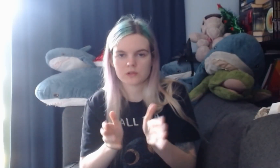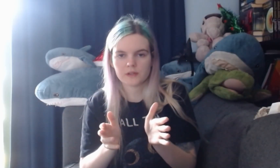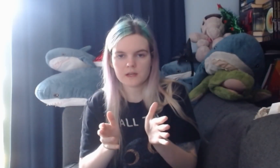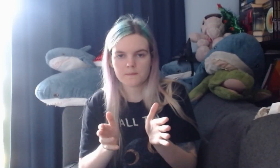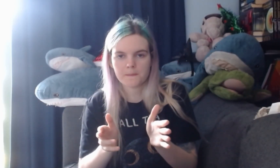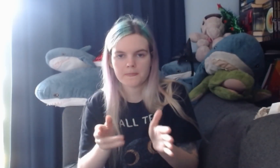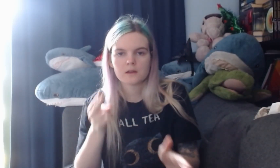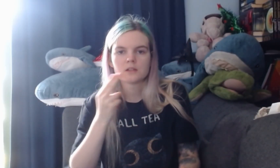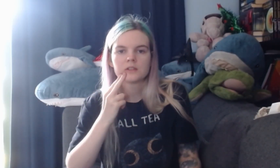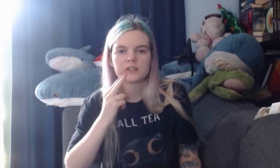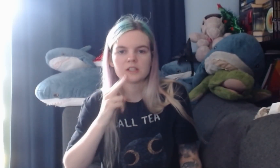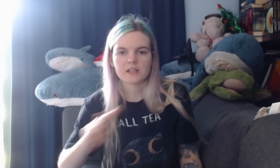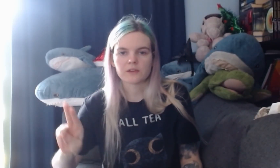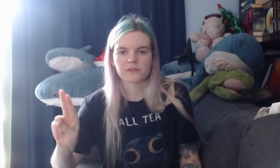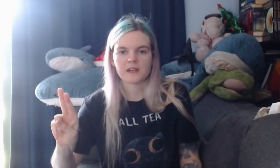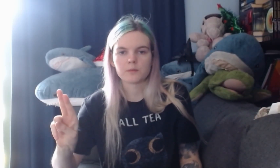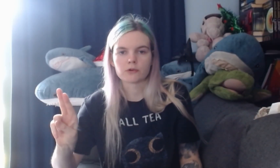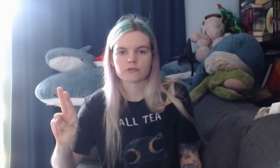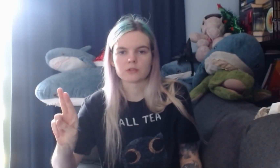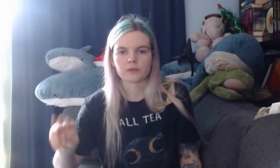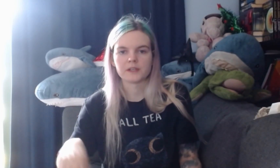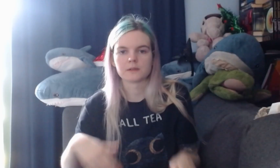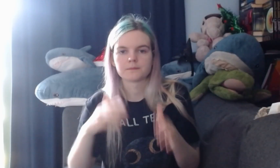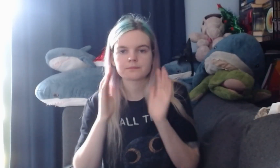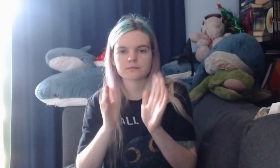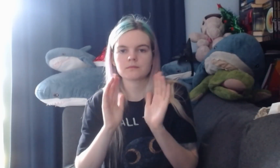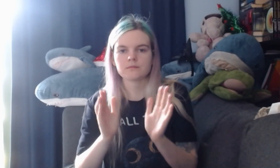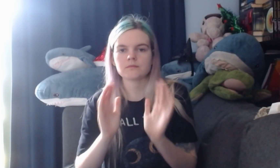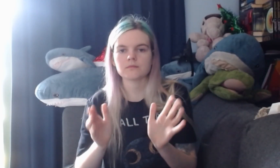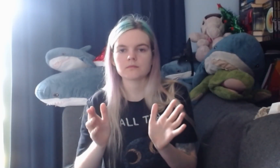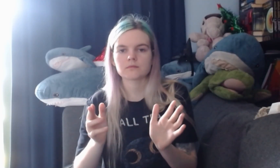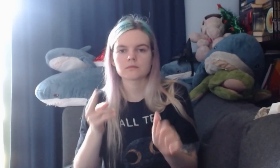here, and then the same motion down here.